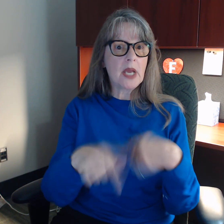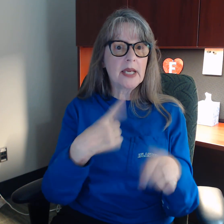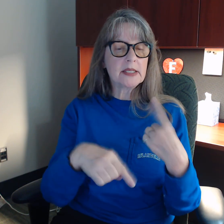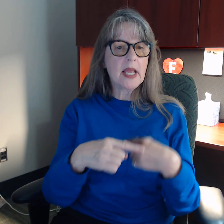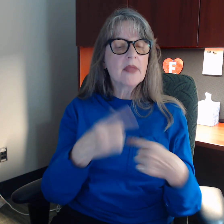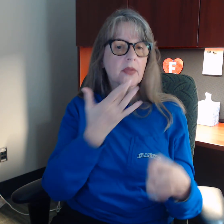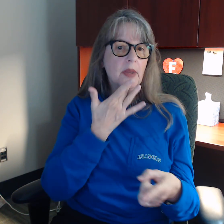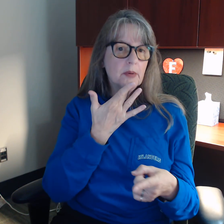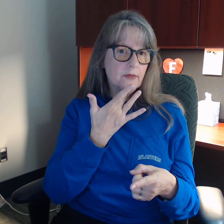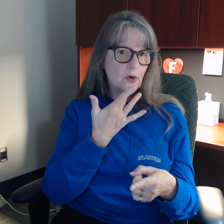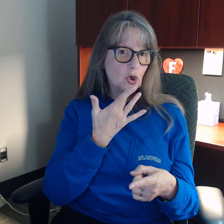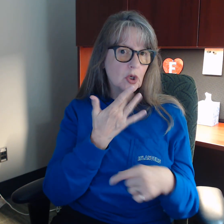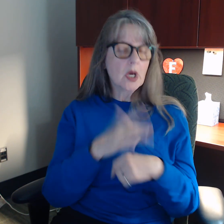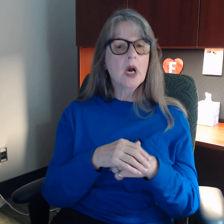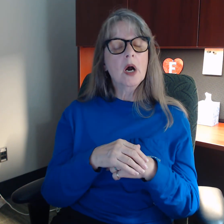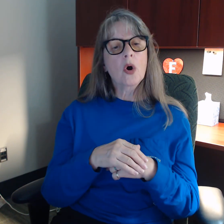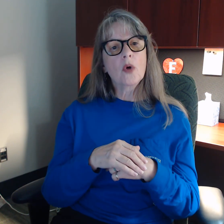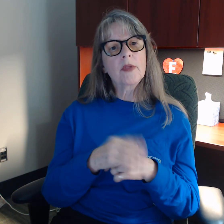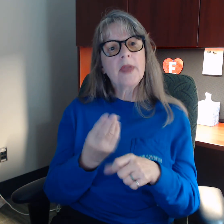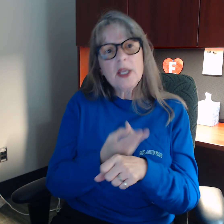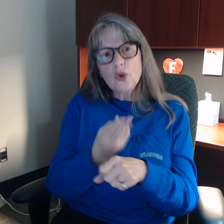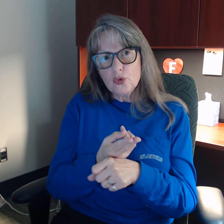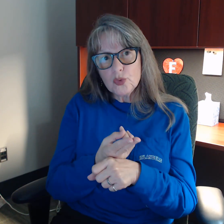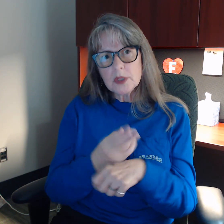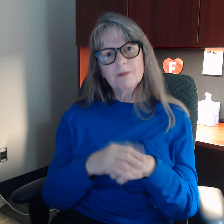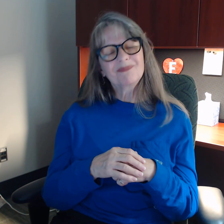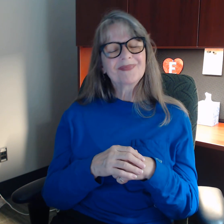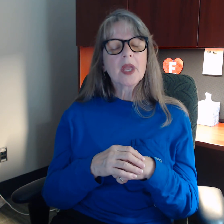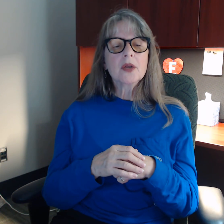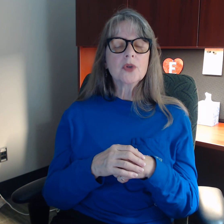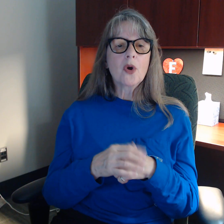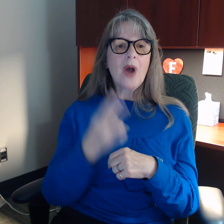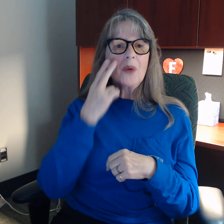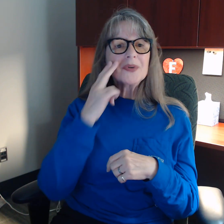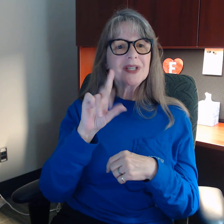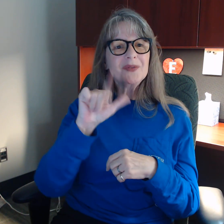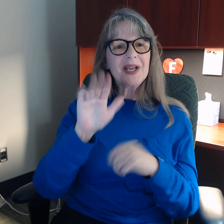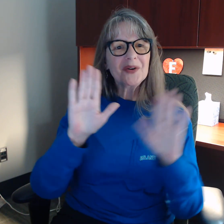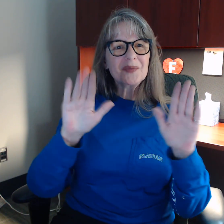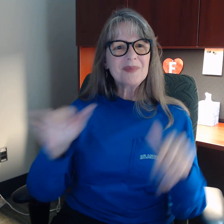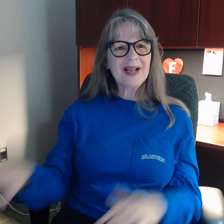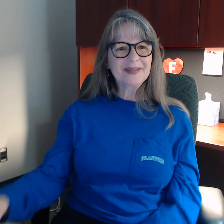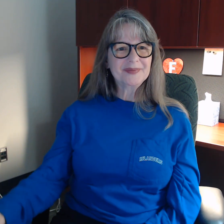signs that they prefer or that they use. So I will see you later. Bye.